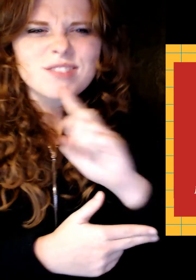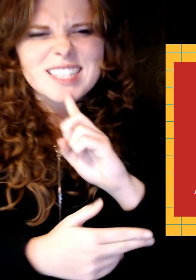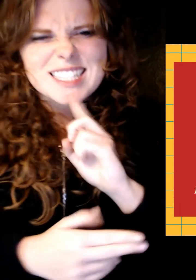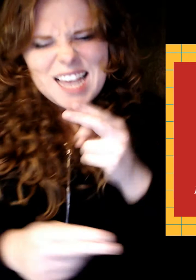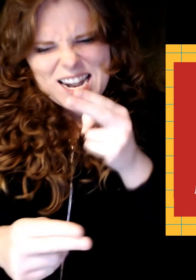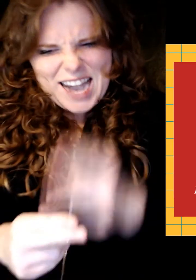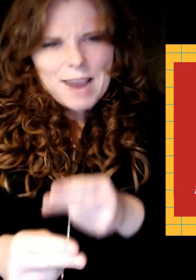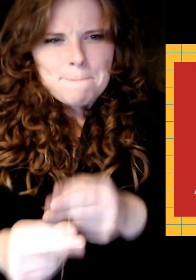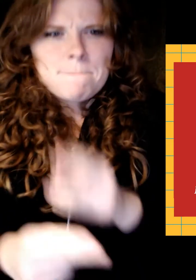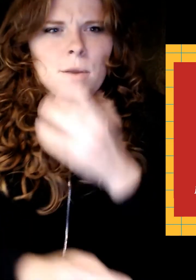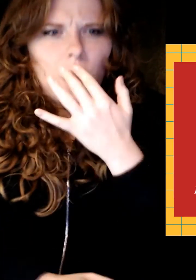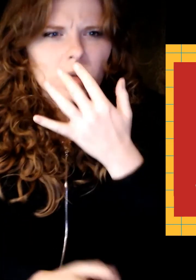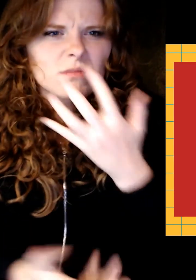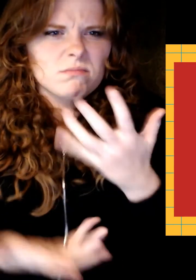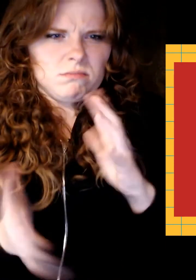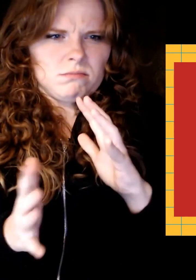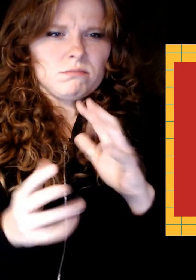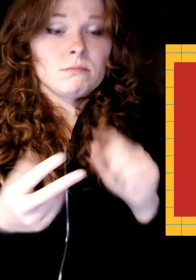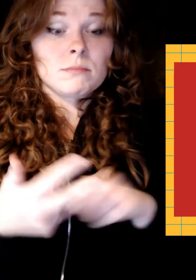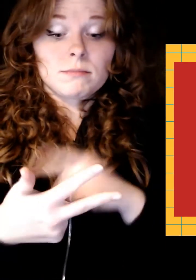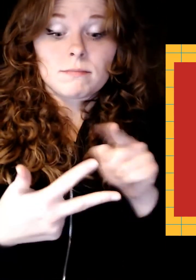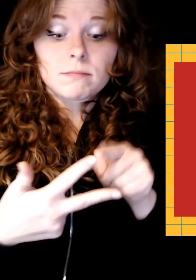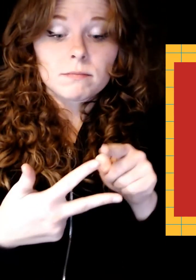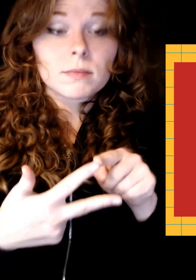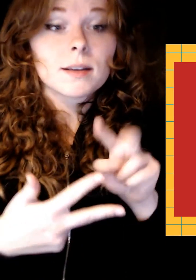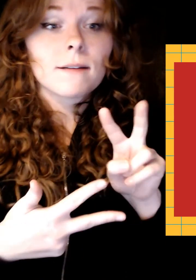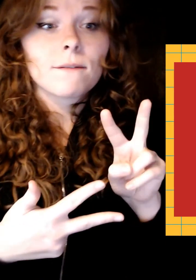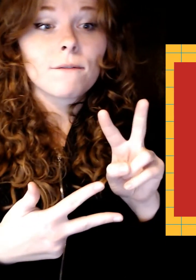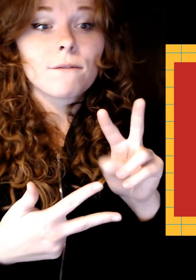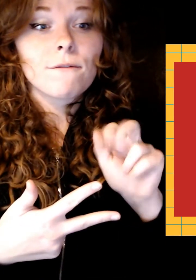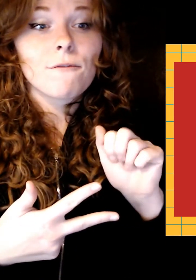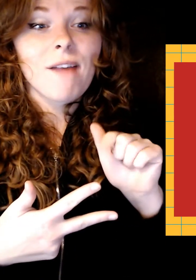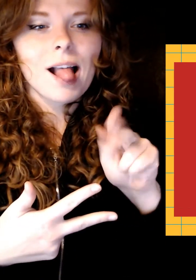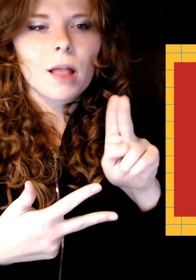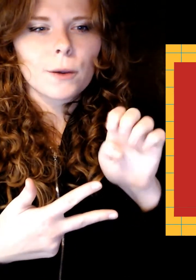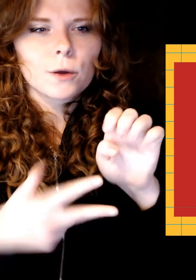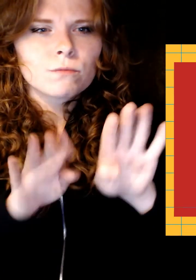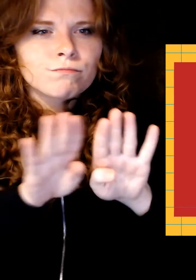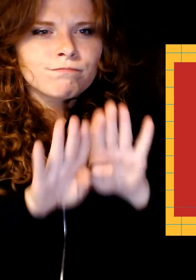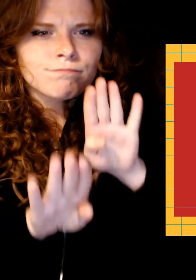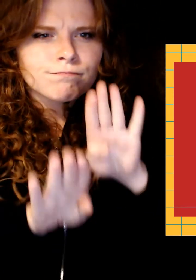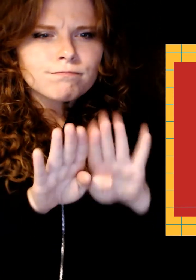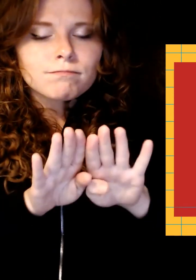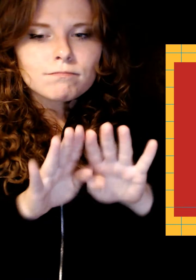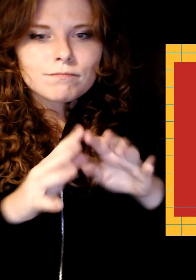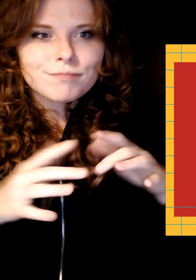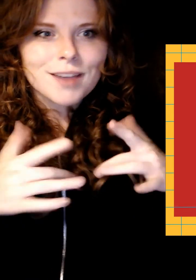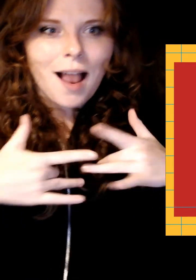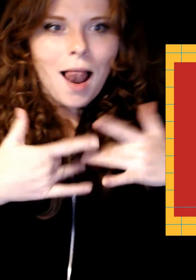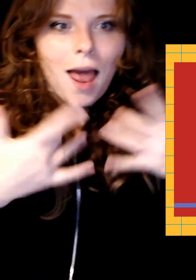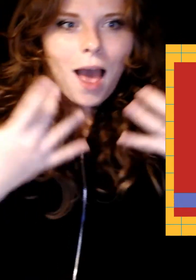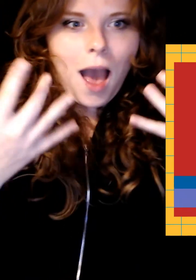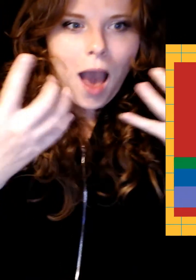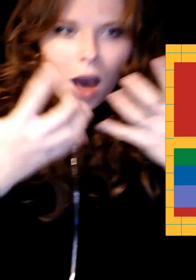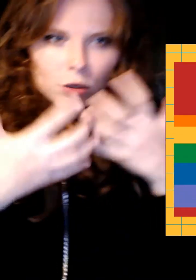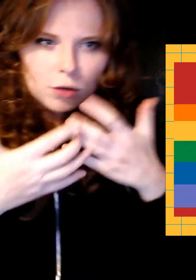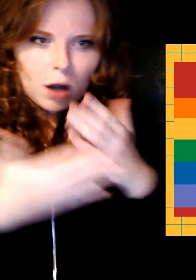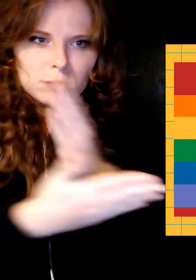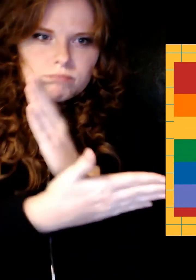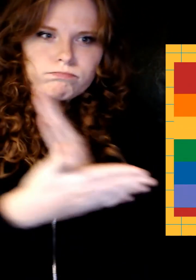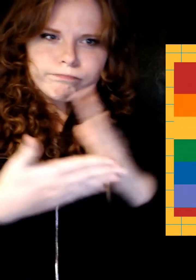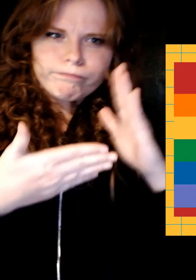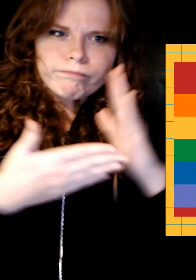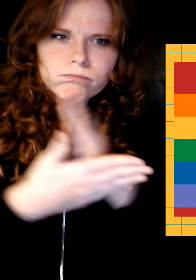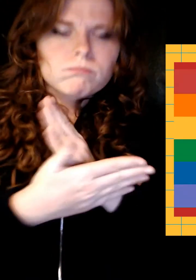color. The second property is value, which refers to how light or dark a color is. Every color